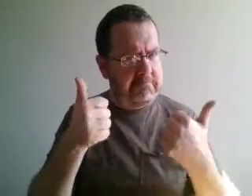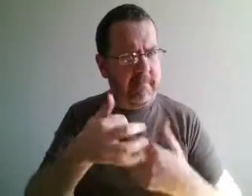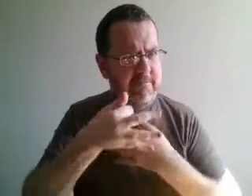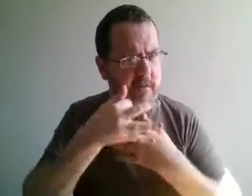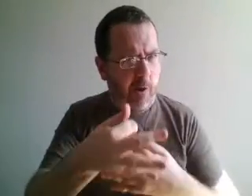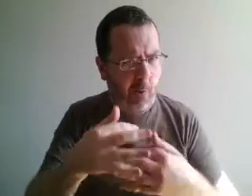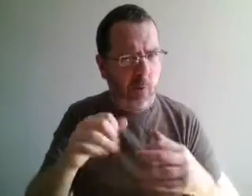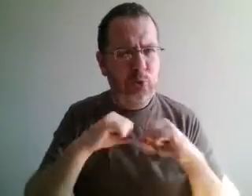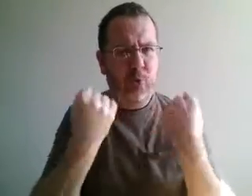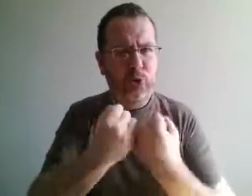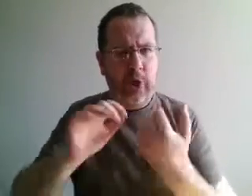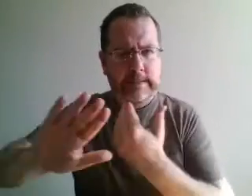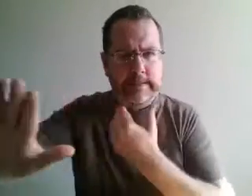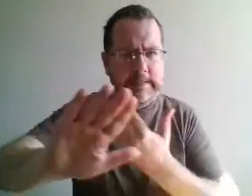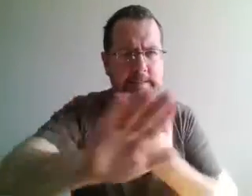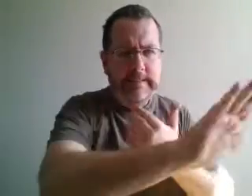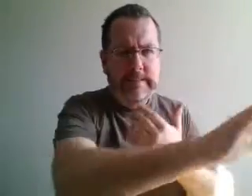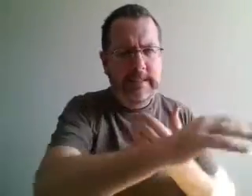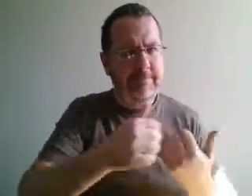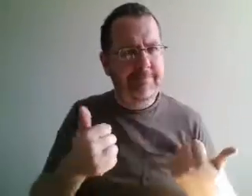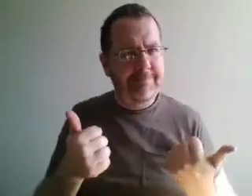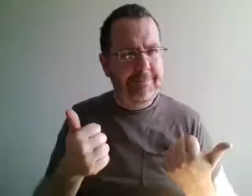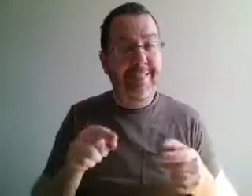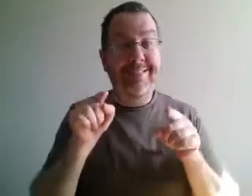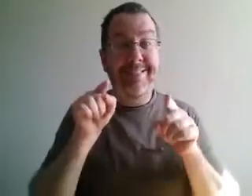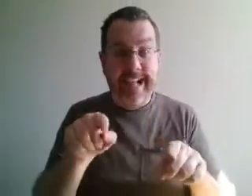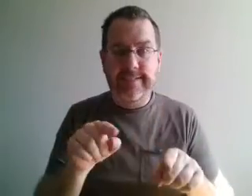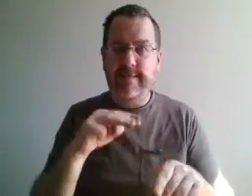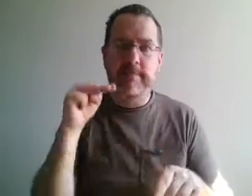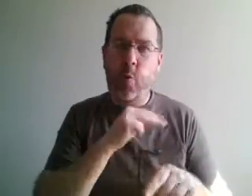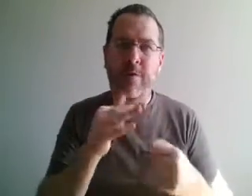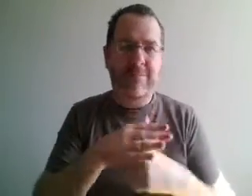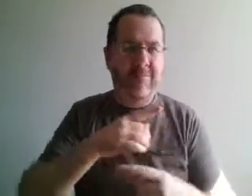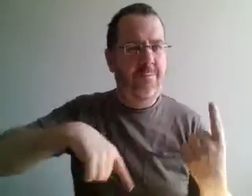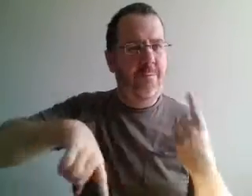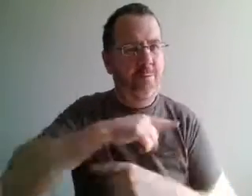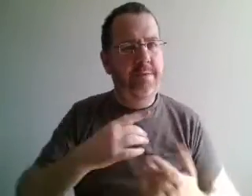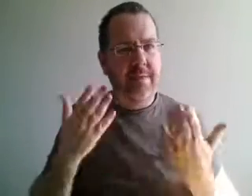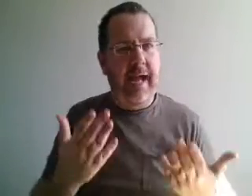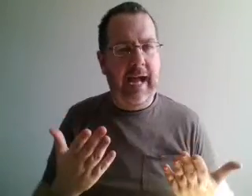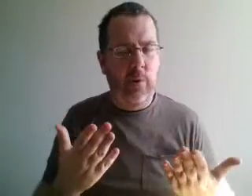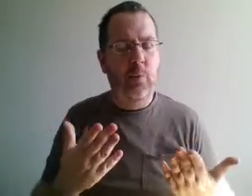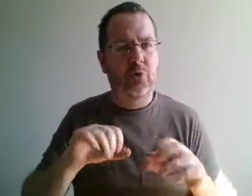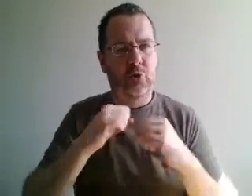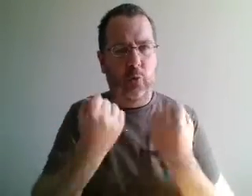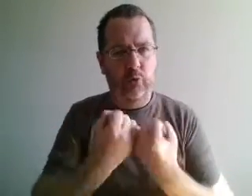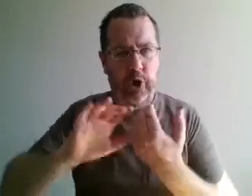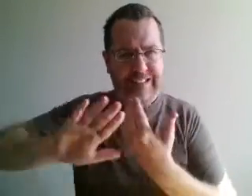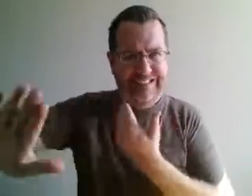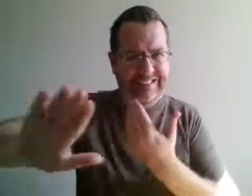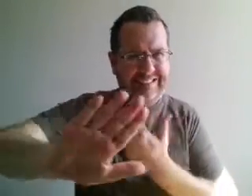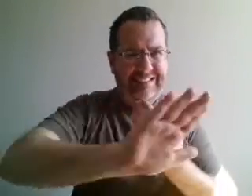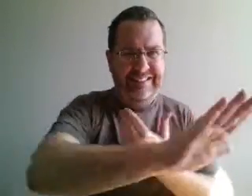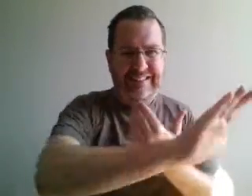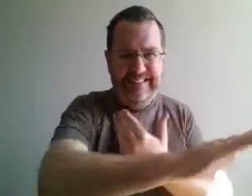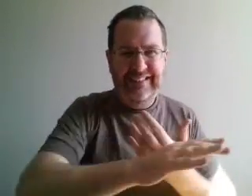most important things. It is the most important thing probably that we can do now. All of that talk with Kingston earlier about the potentials of